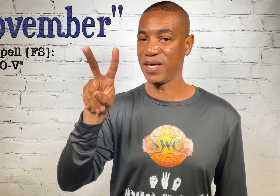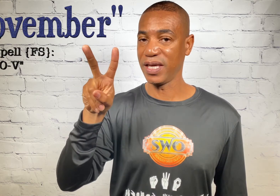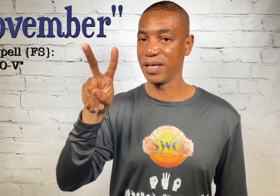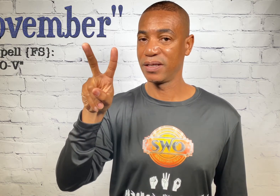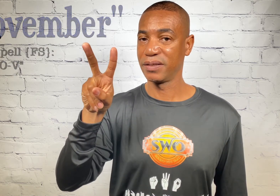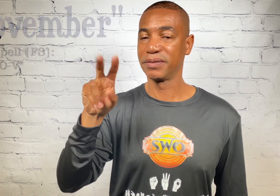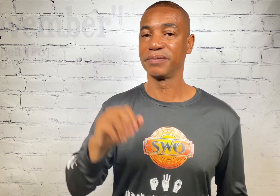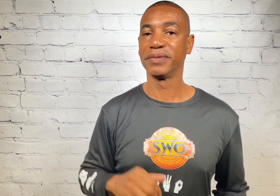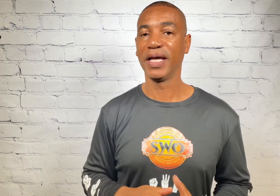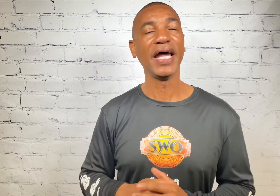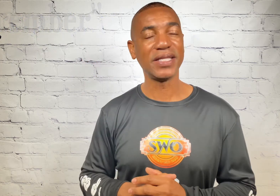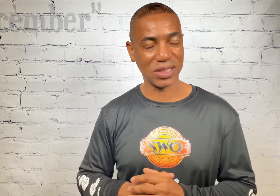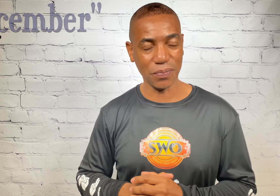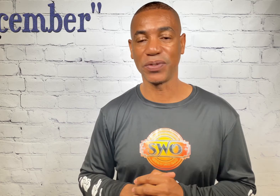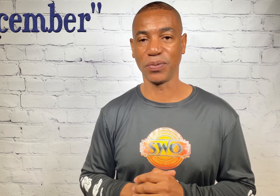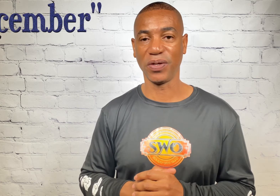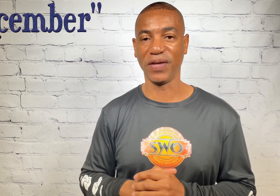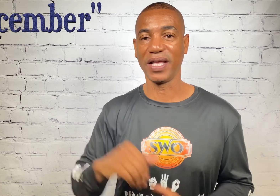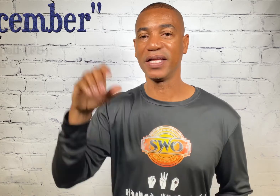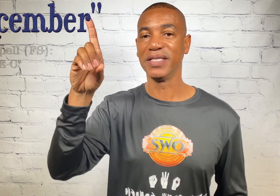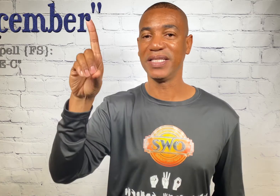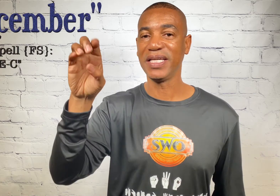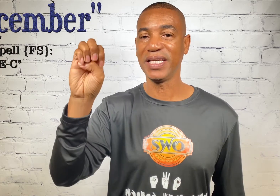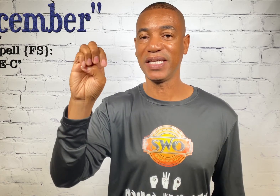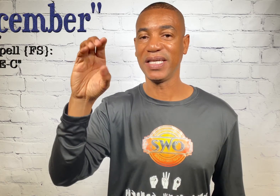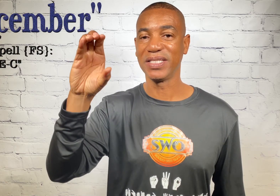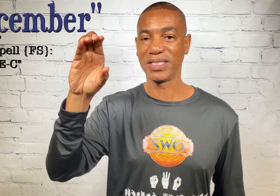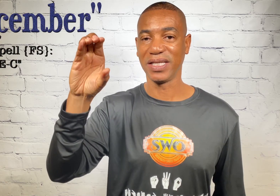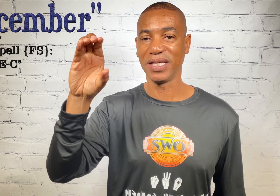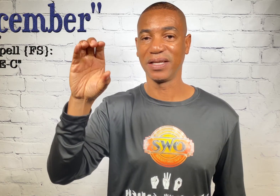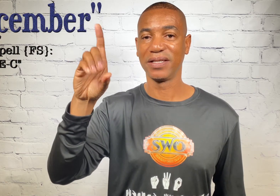N-O-V. And December is abbreviated. D-E-C.